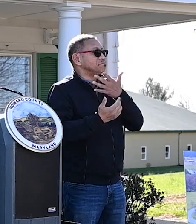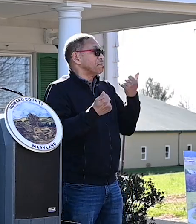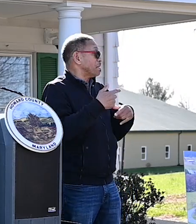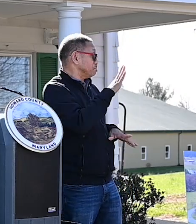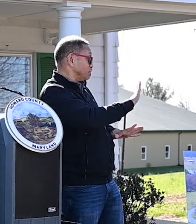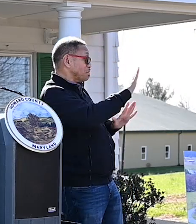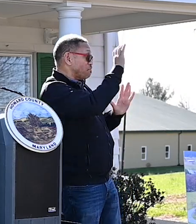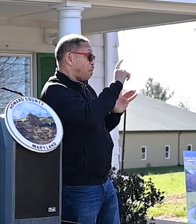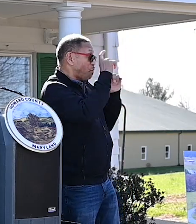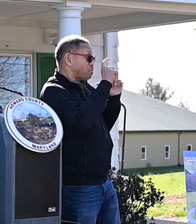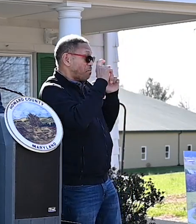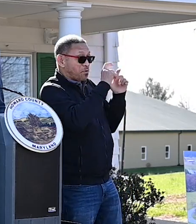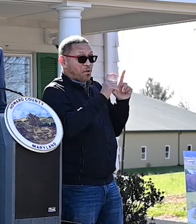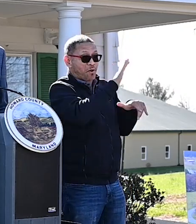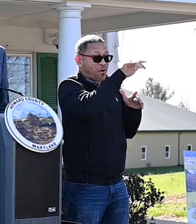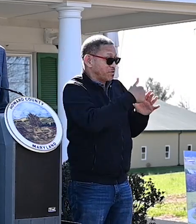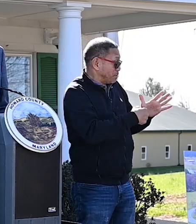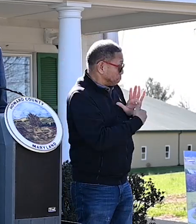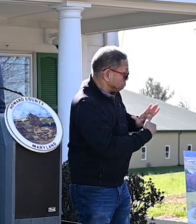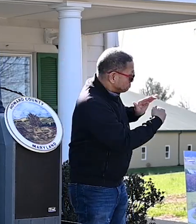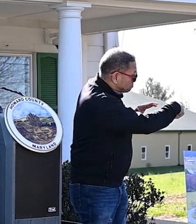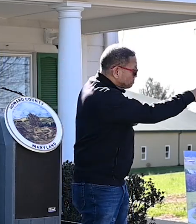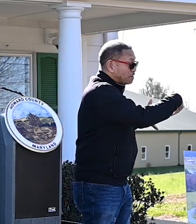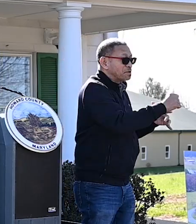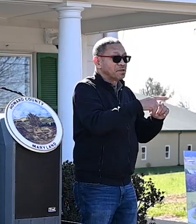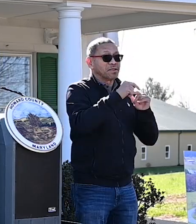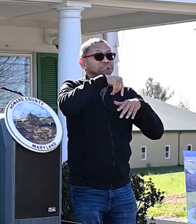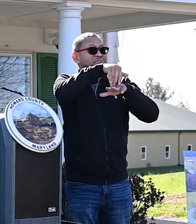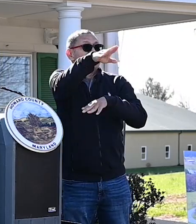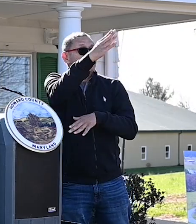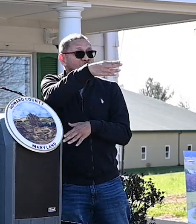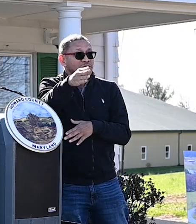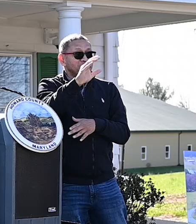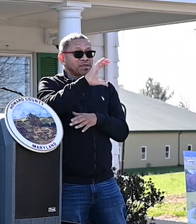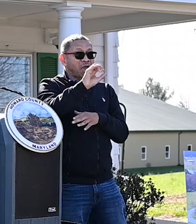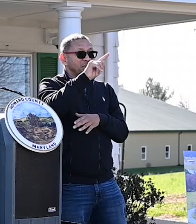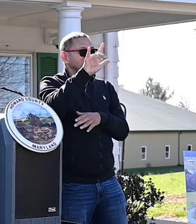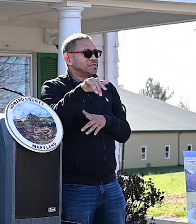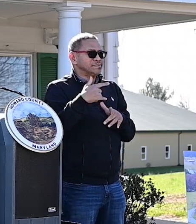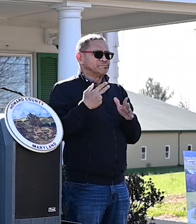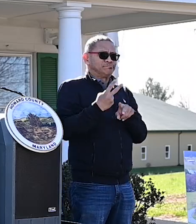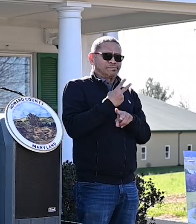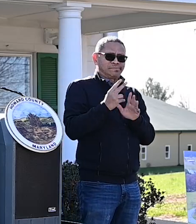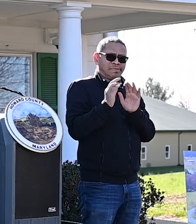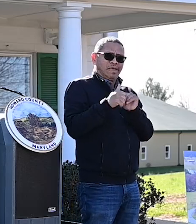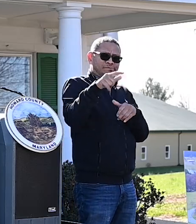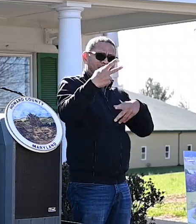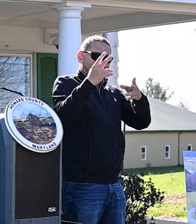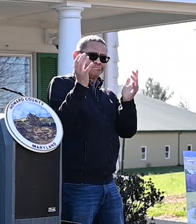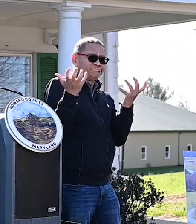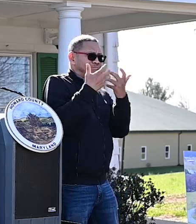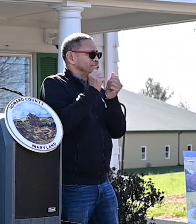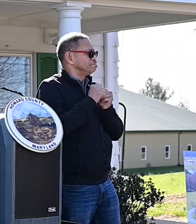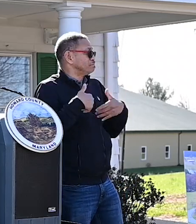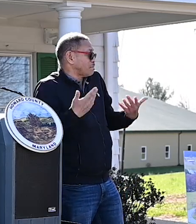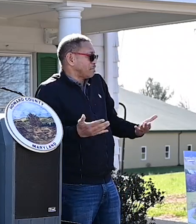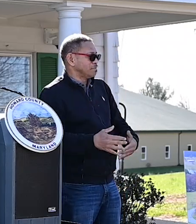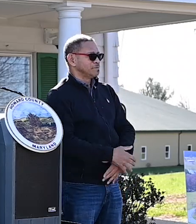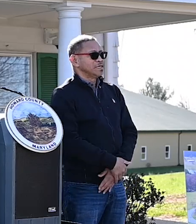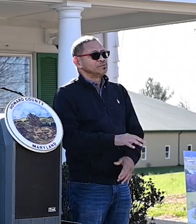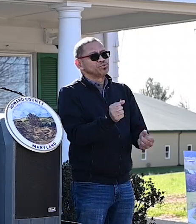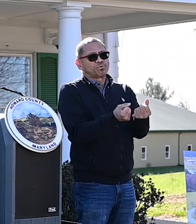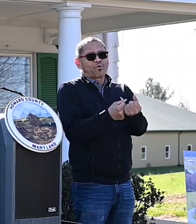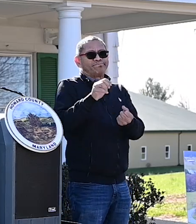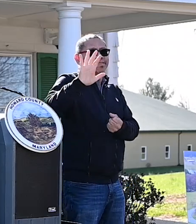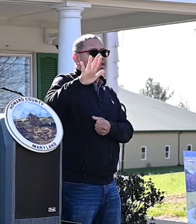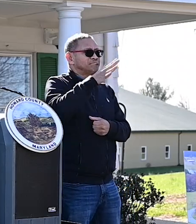all of your signs here and some of your remarks, because they're trying to figure out how to piece it together as well to, again, support